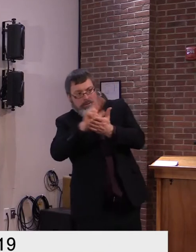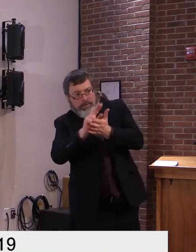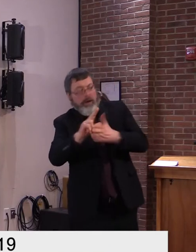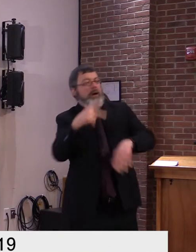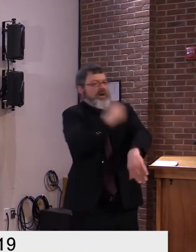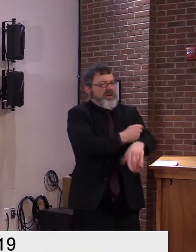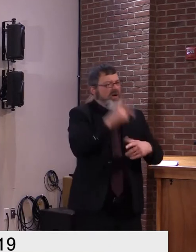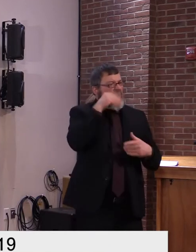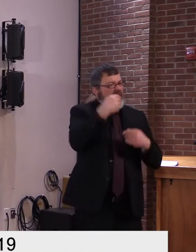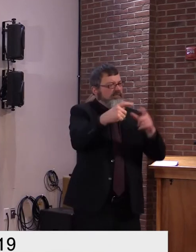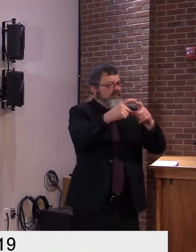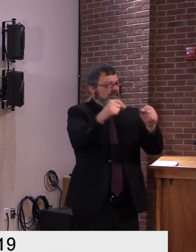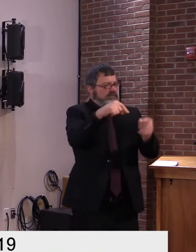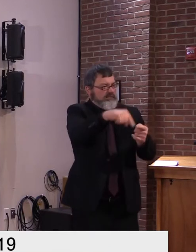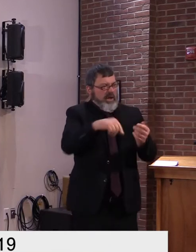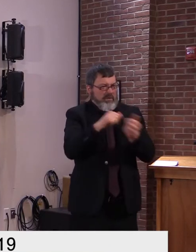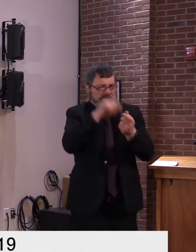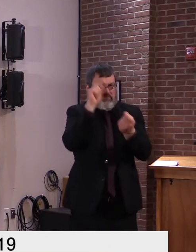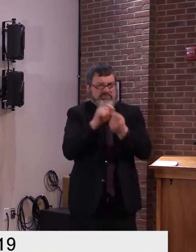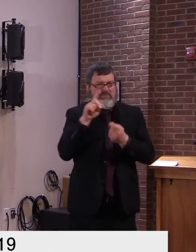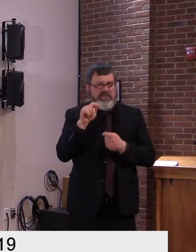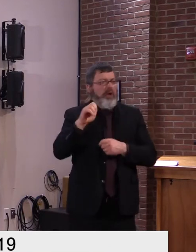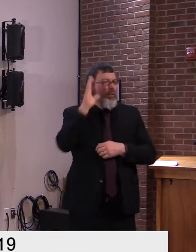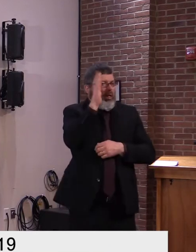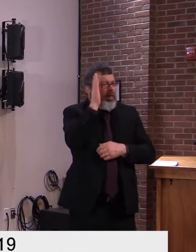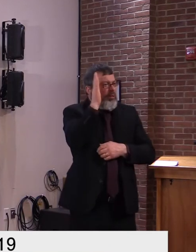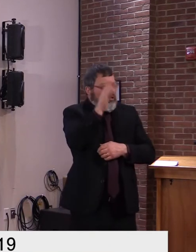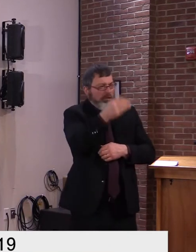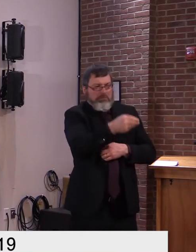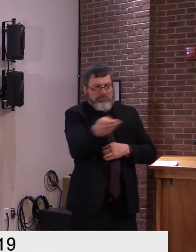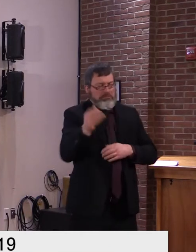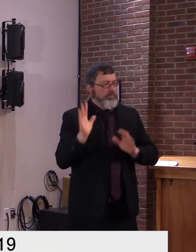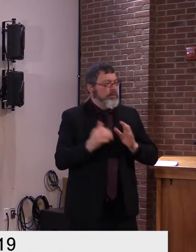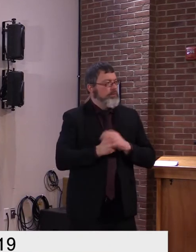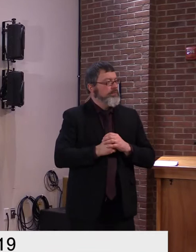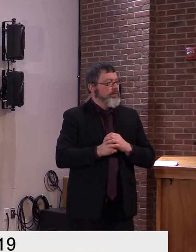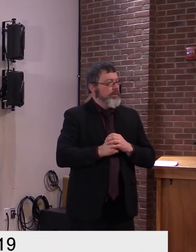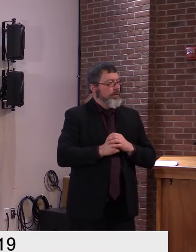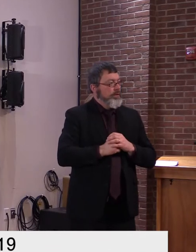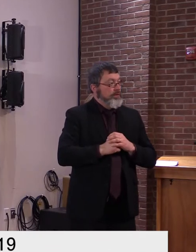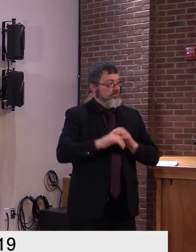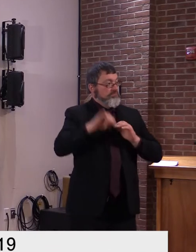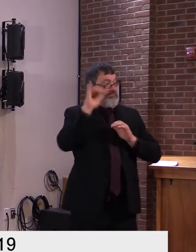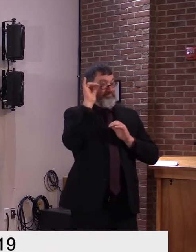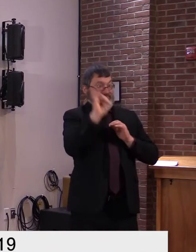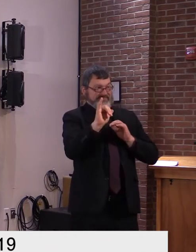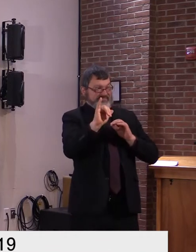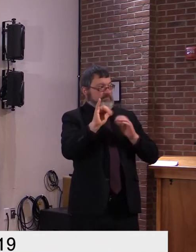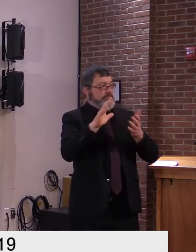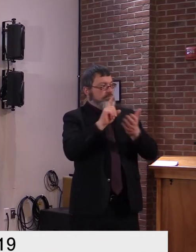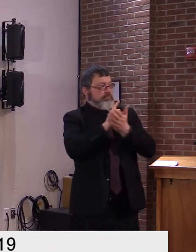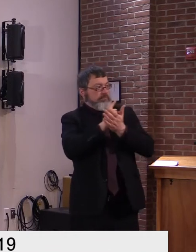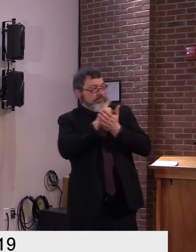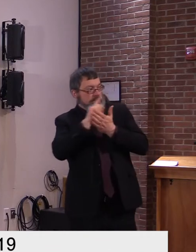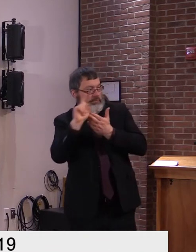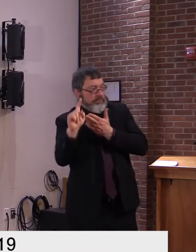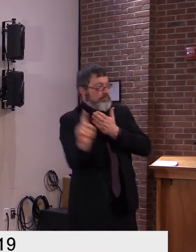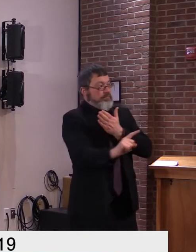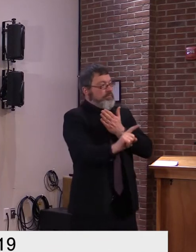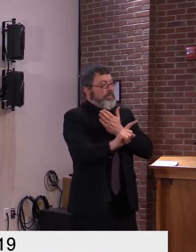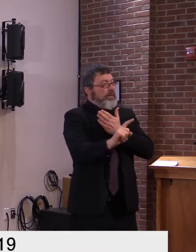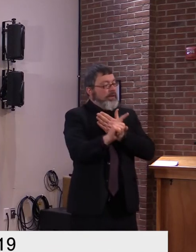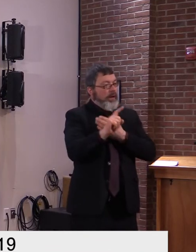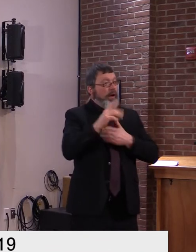stay focused on preventing the spread of COVID. Next week, many will celebrate Christmas. Following week, many